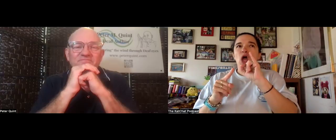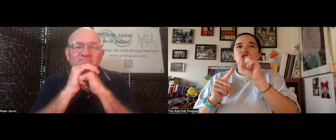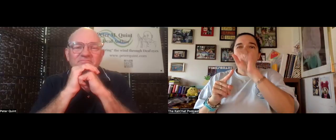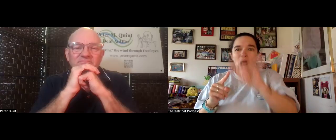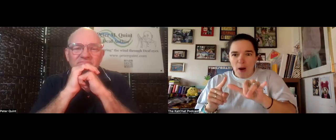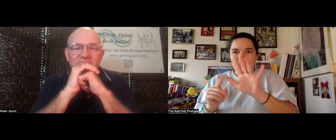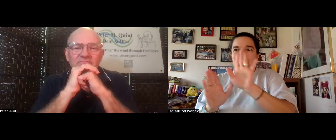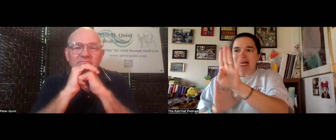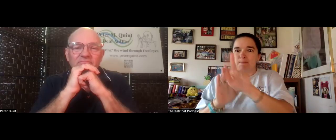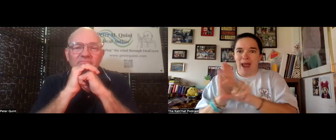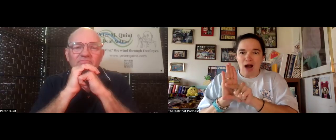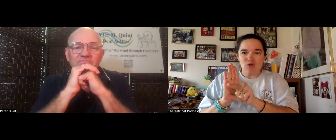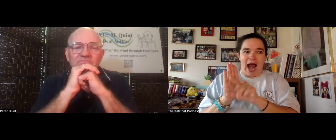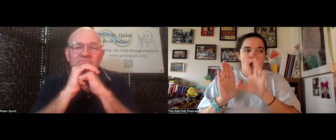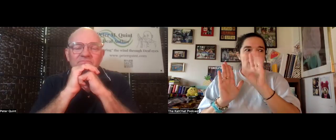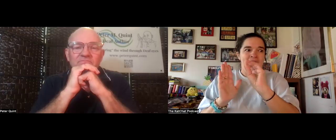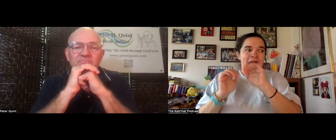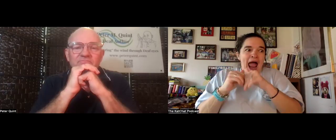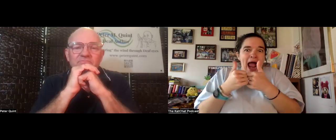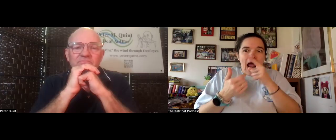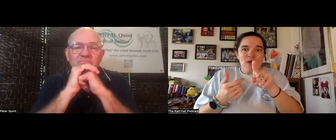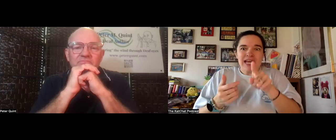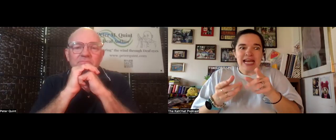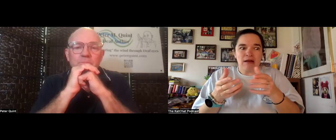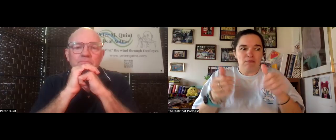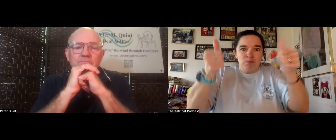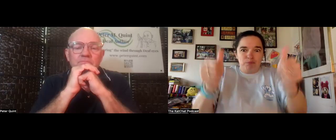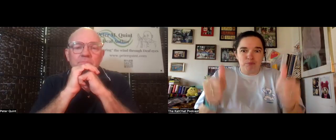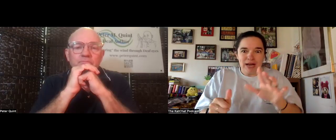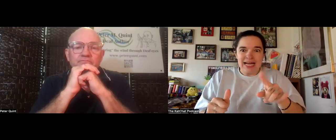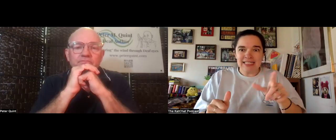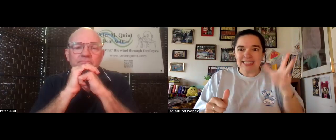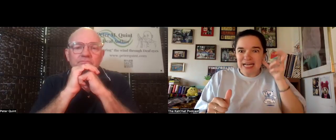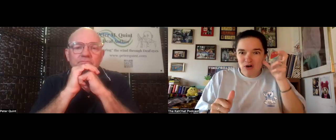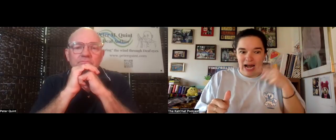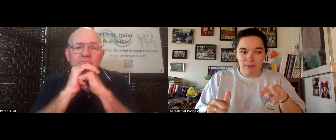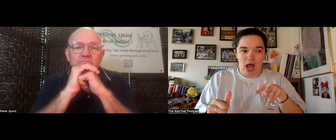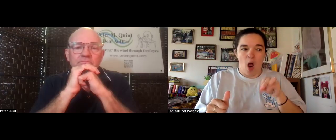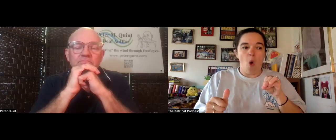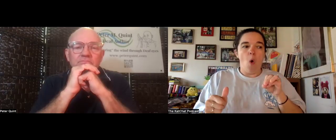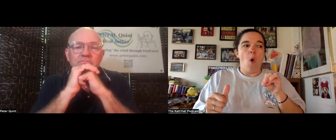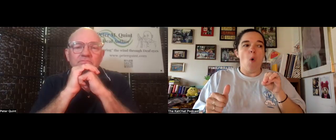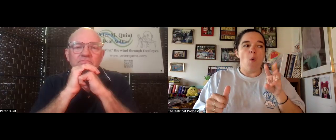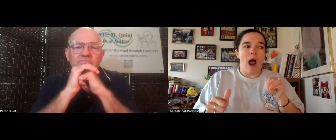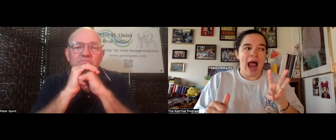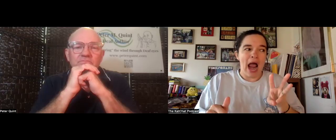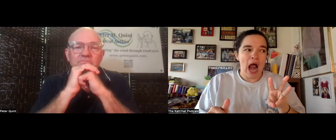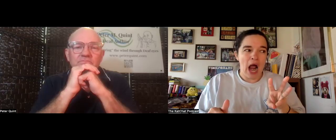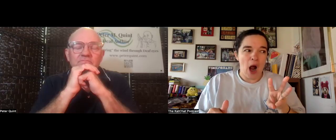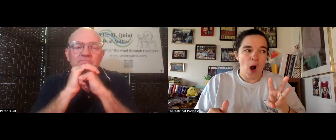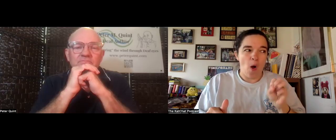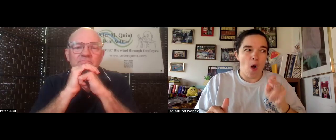about Jeremy, his background, and how his hearing, I was like,